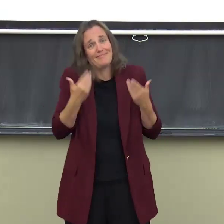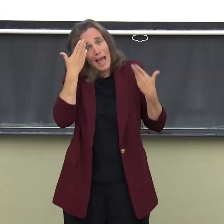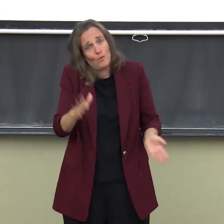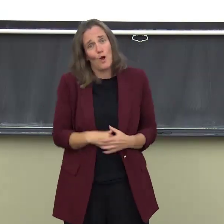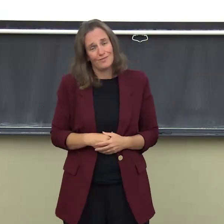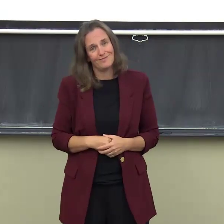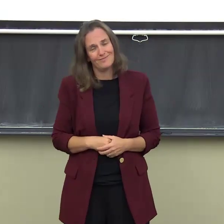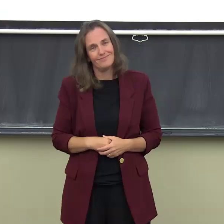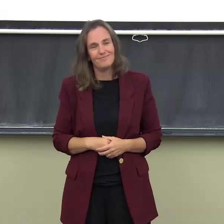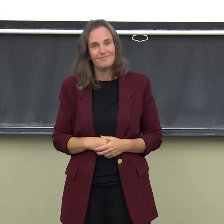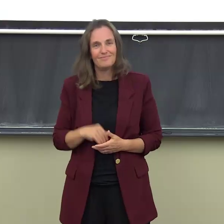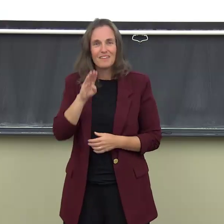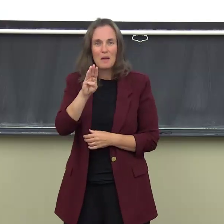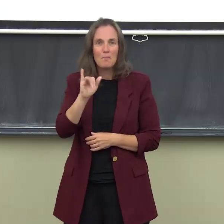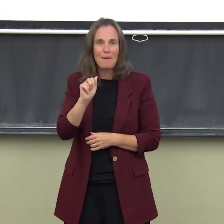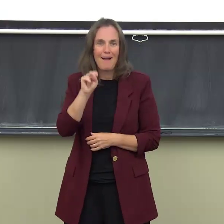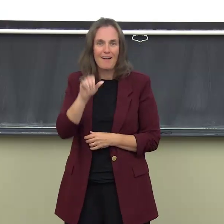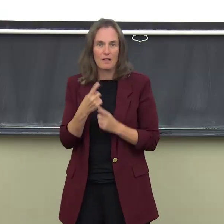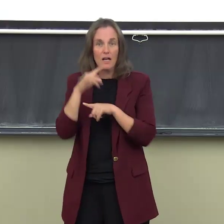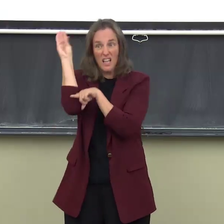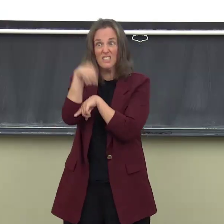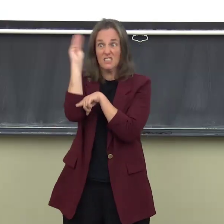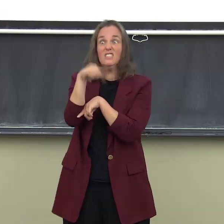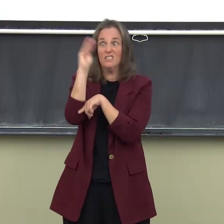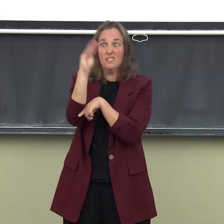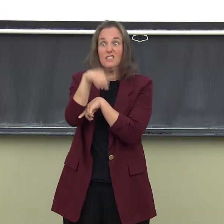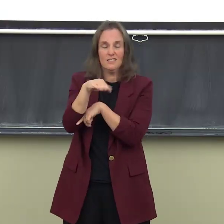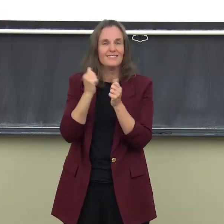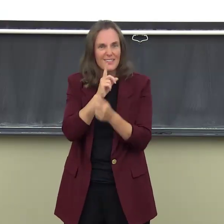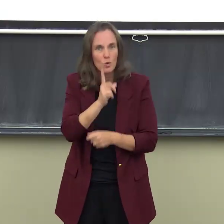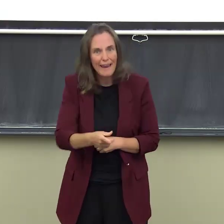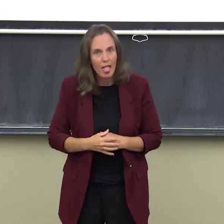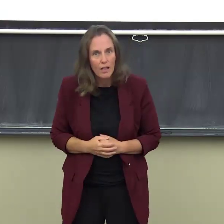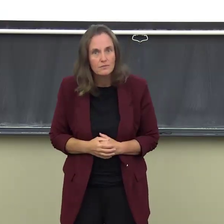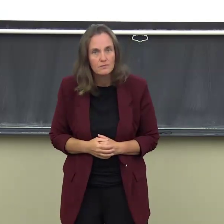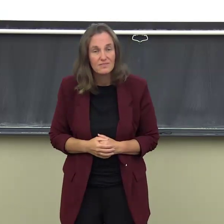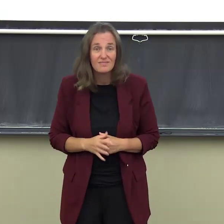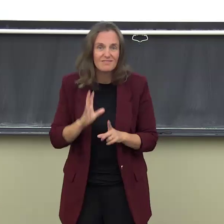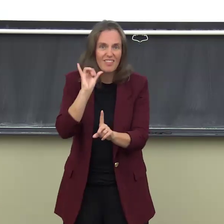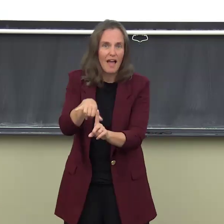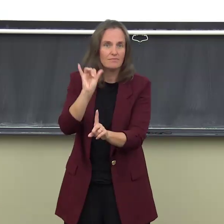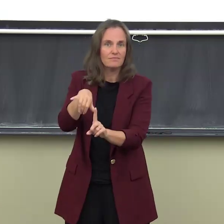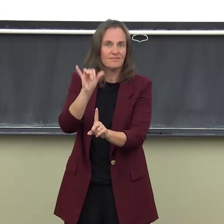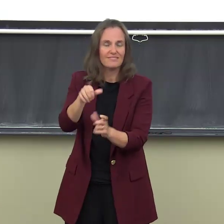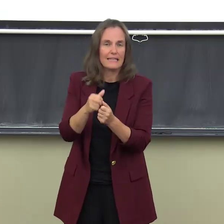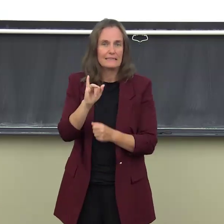Just gonna break my neck nodding here, because this is real. Like, this is it.